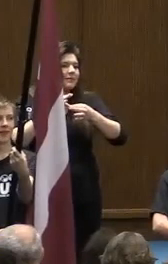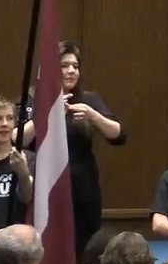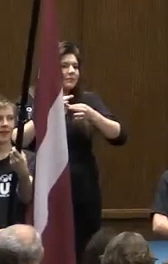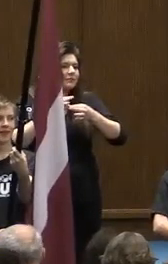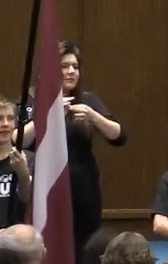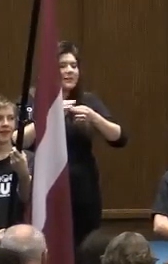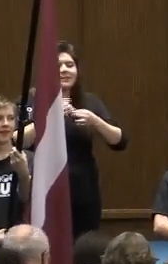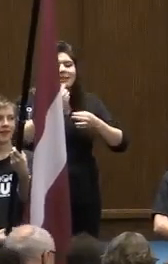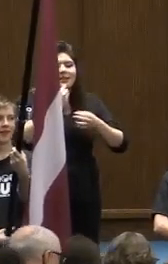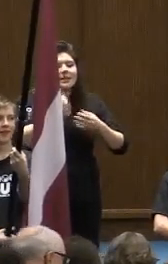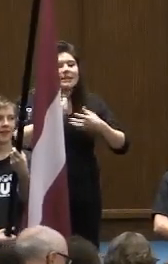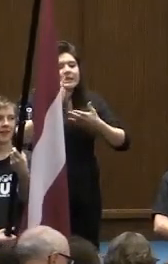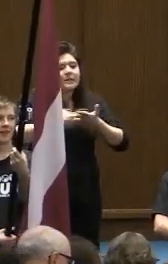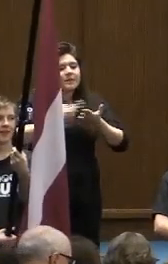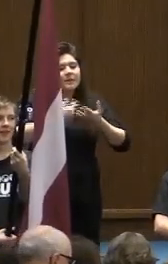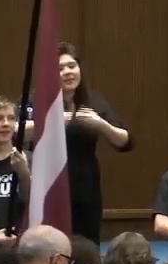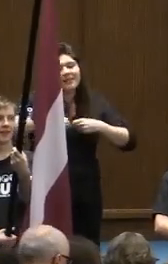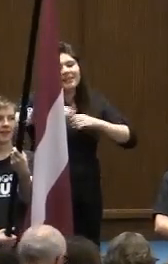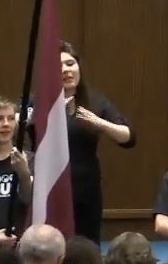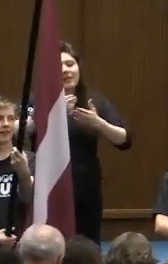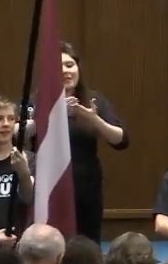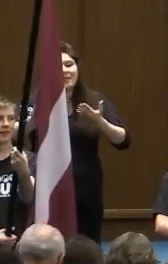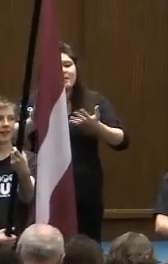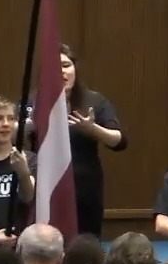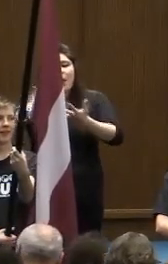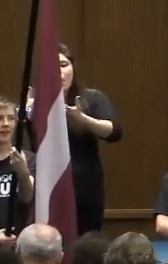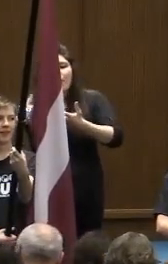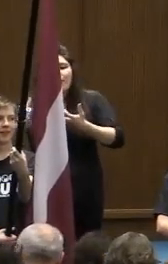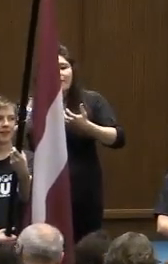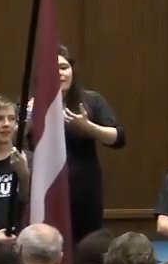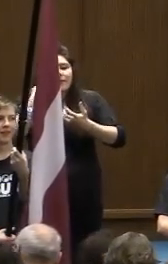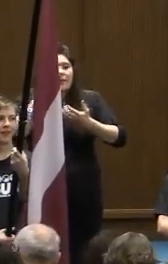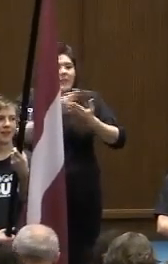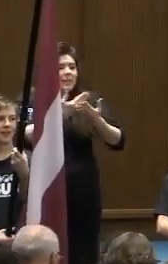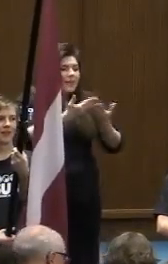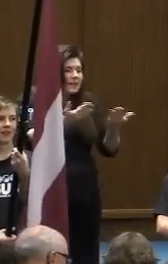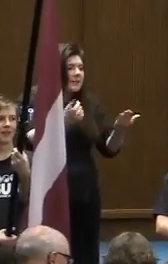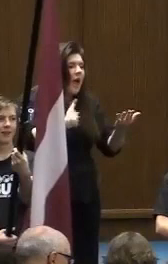I sacrifice the things that I want for the things that I want more.